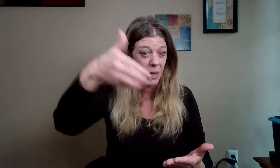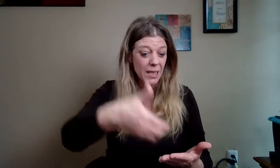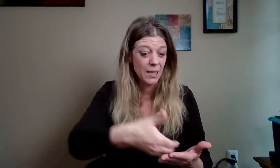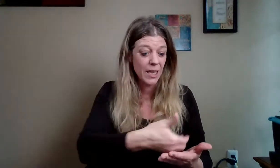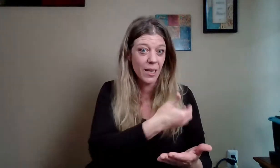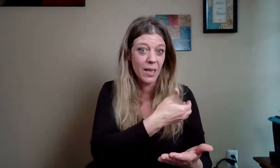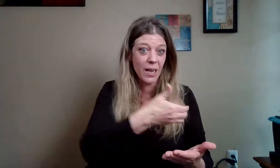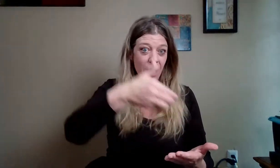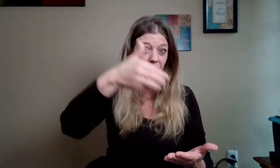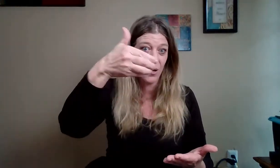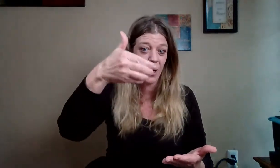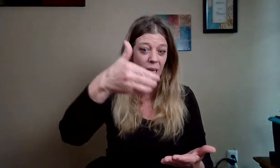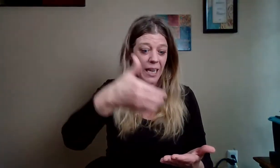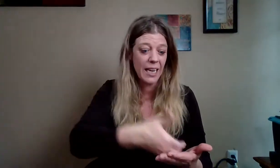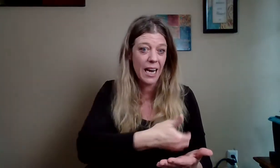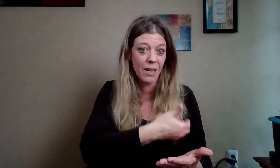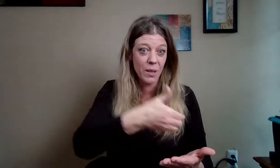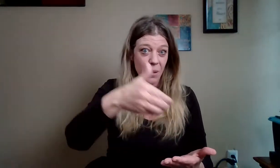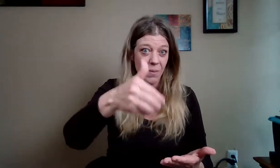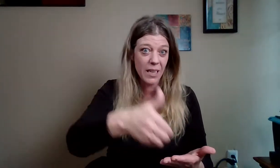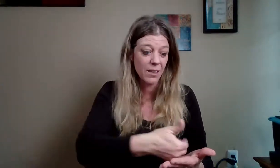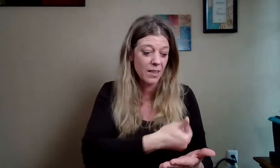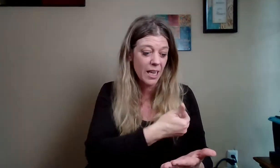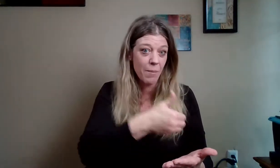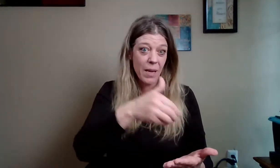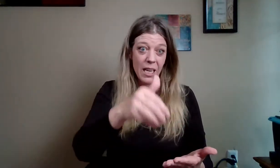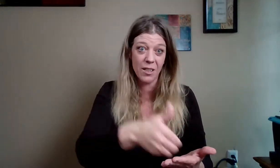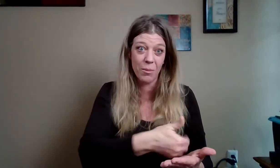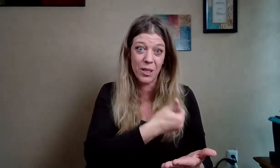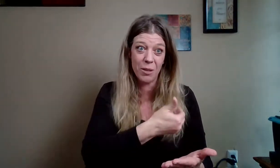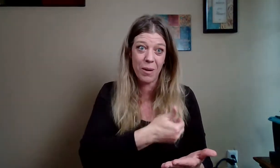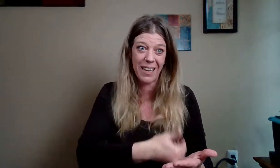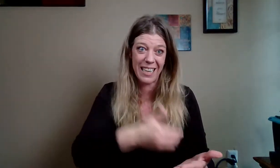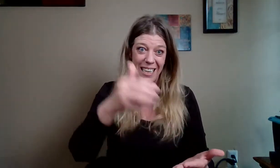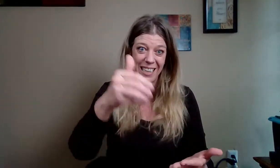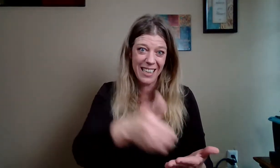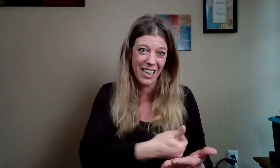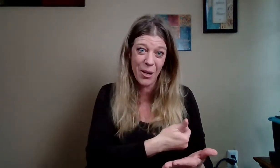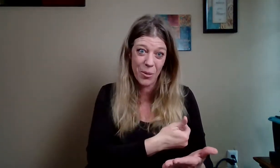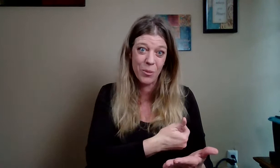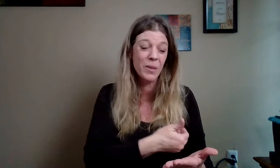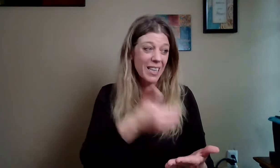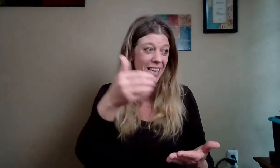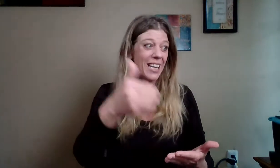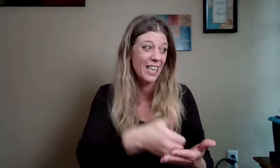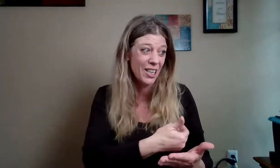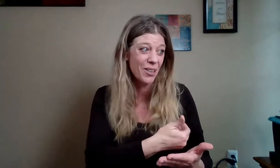Make sure your lead hand with your fingers are coming in towards your body. New,